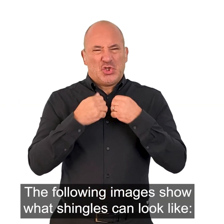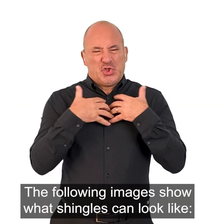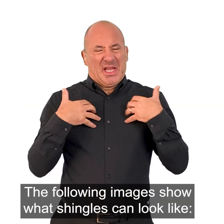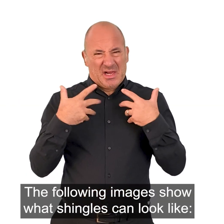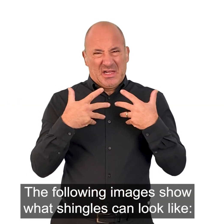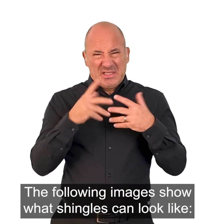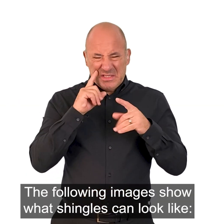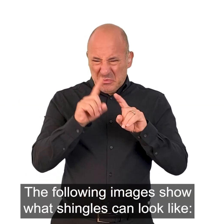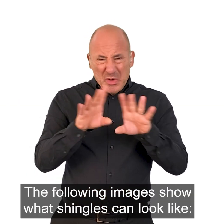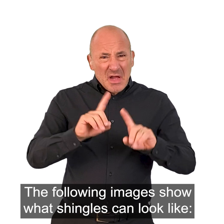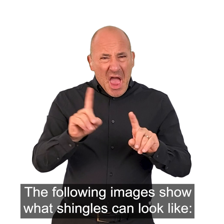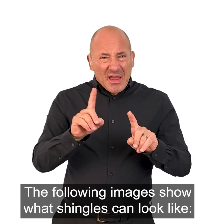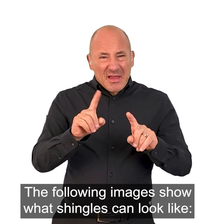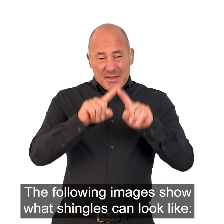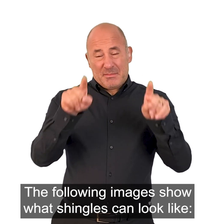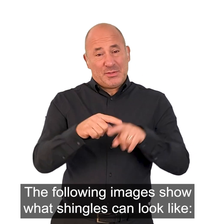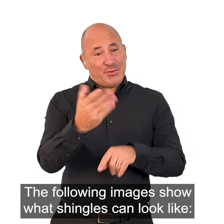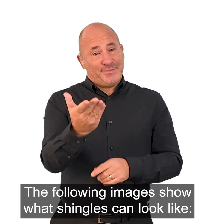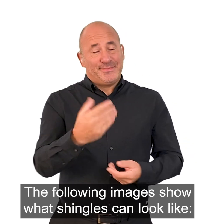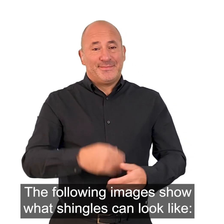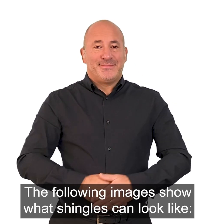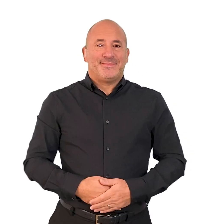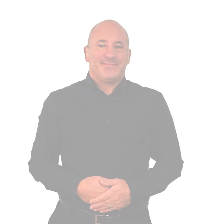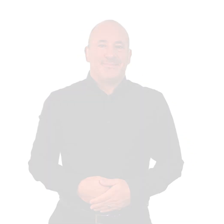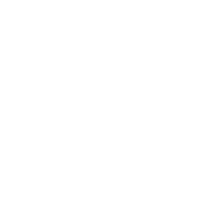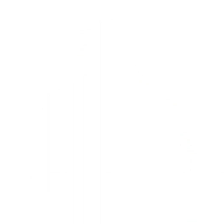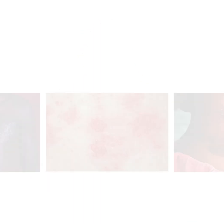The following images show what shingles can look like.